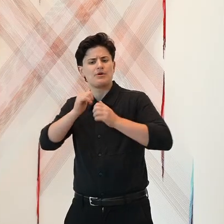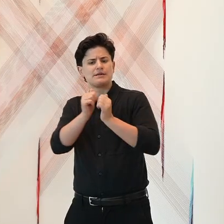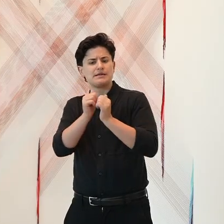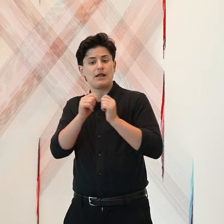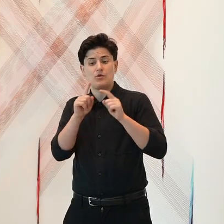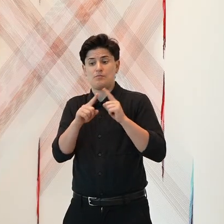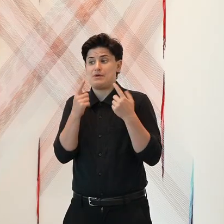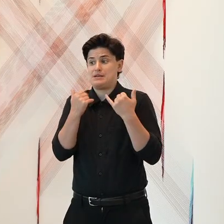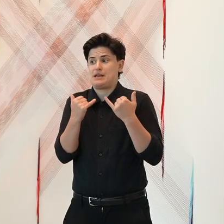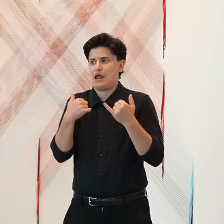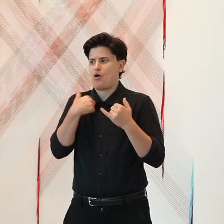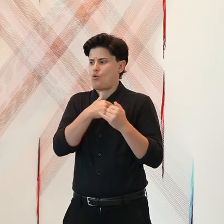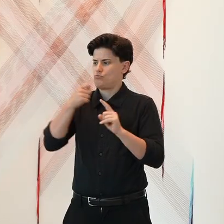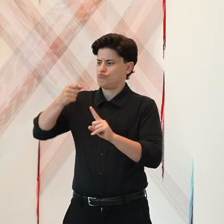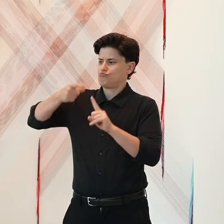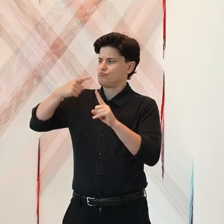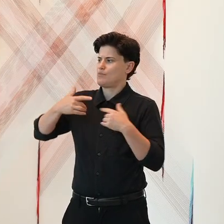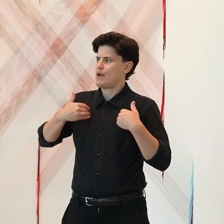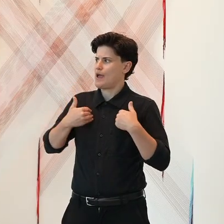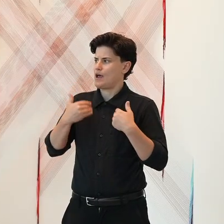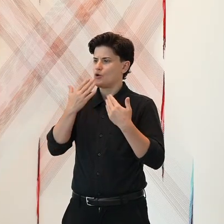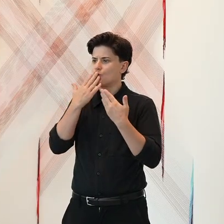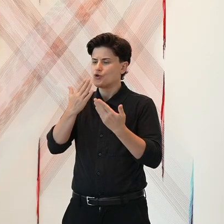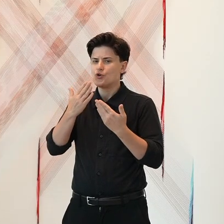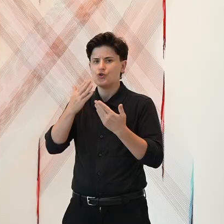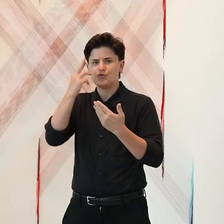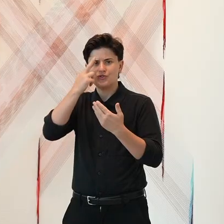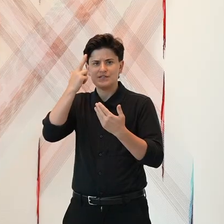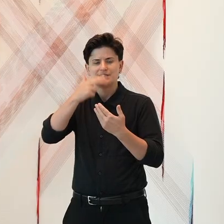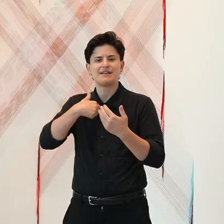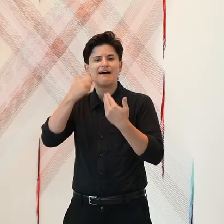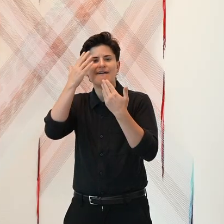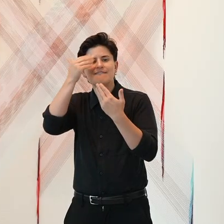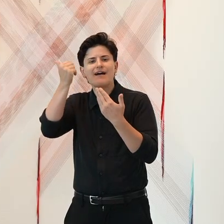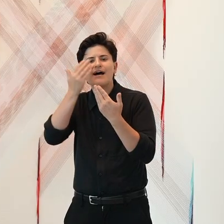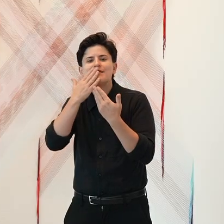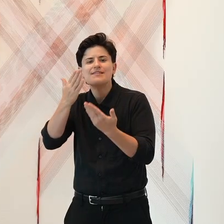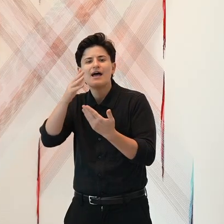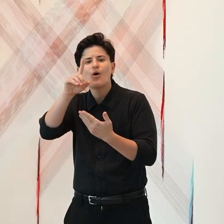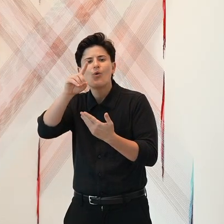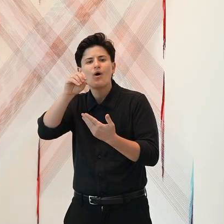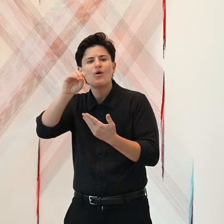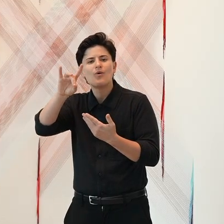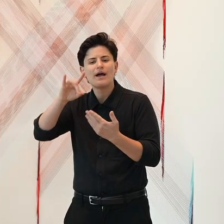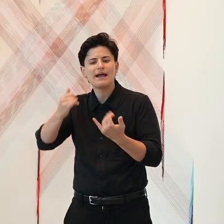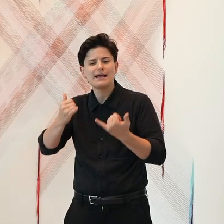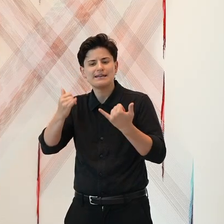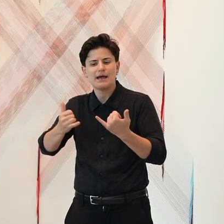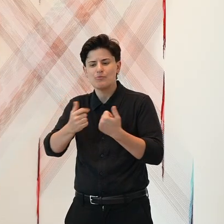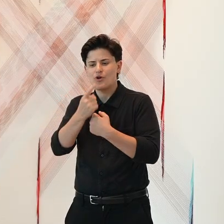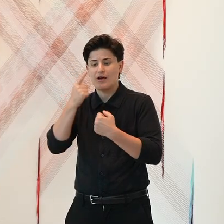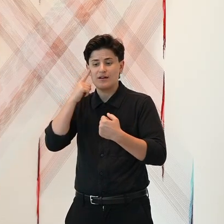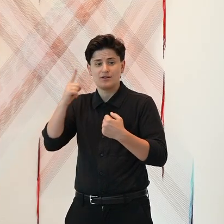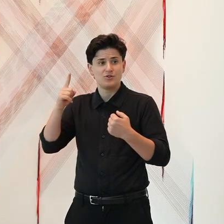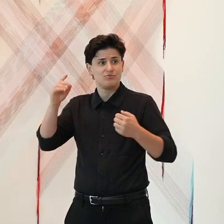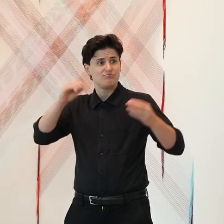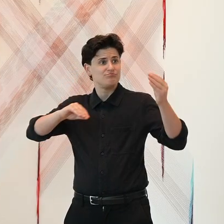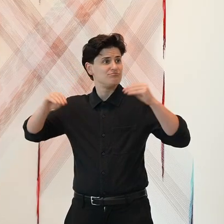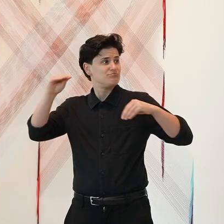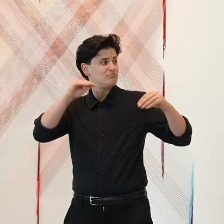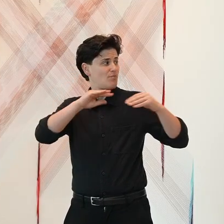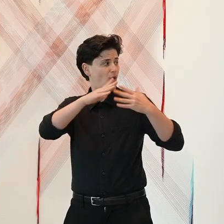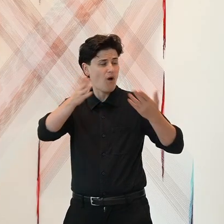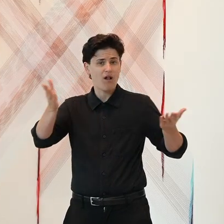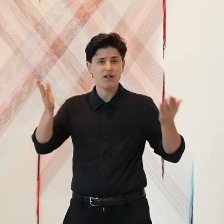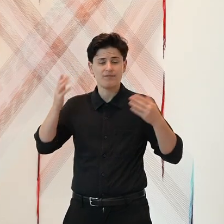it. Which I forgot to thank 108 for doing all of this for us. I mean,